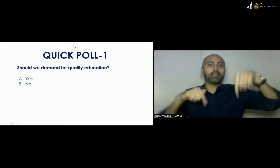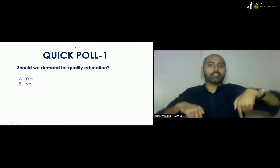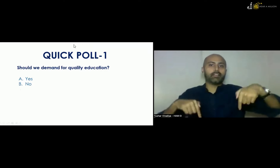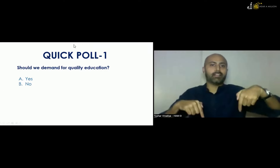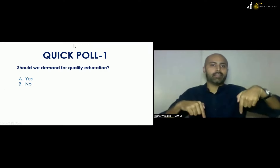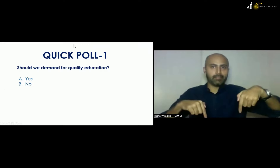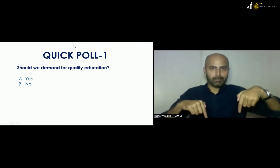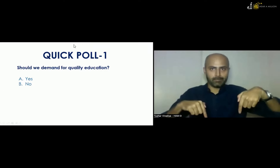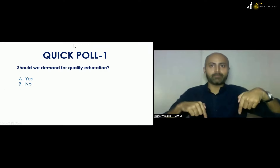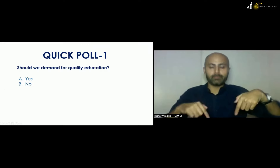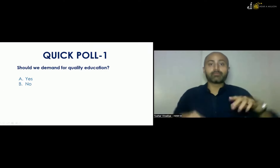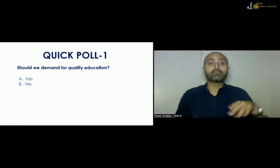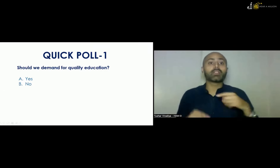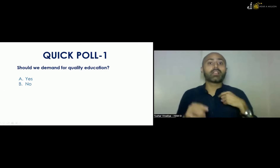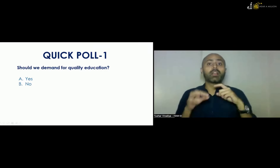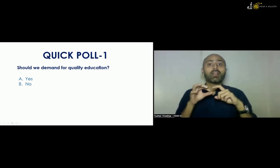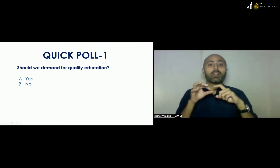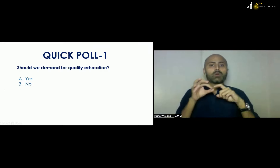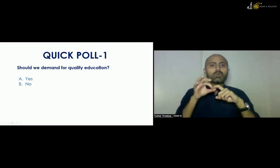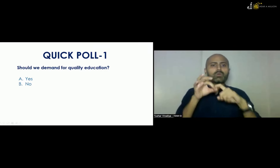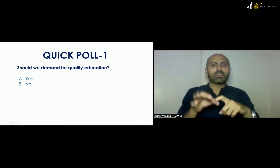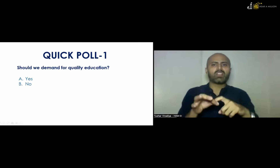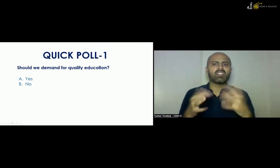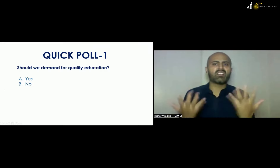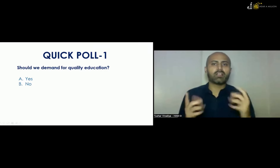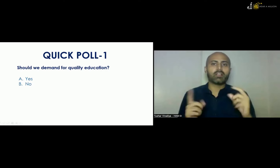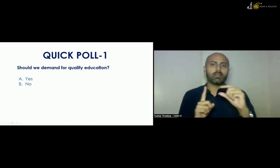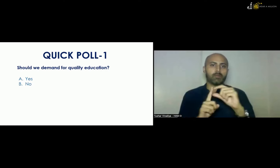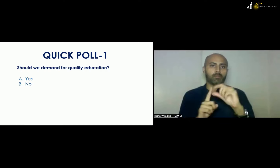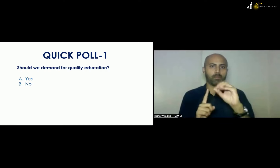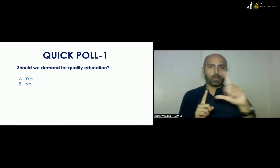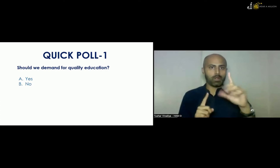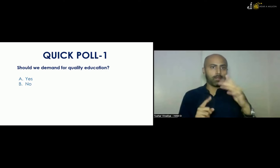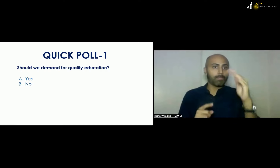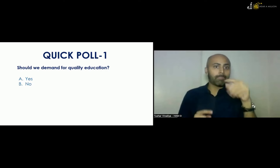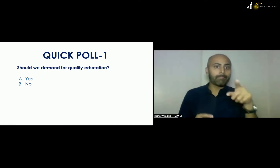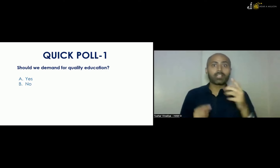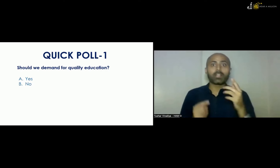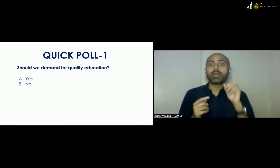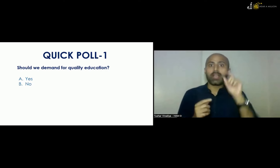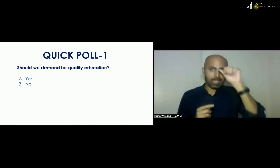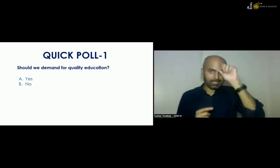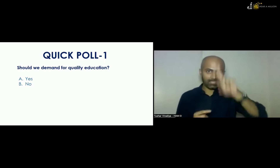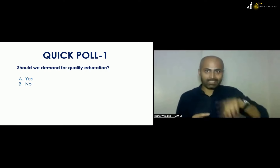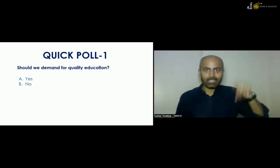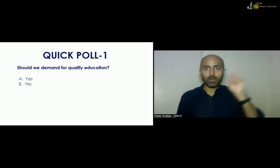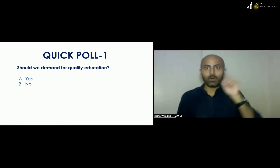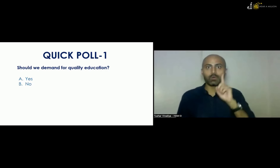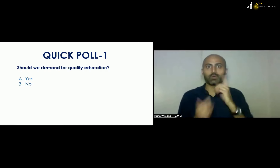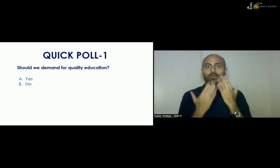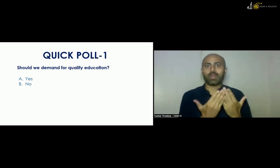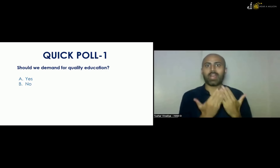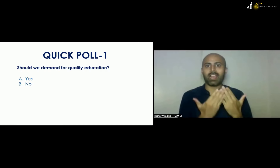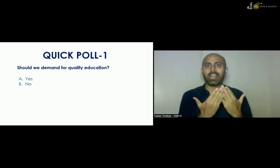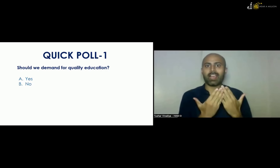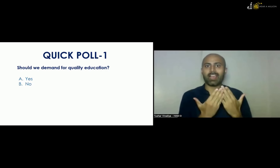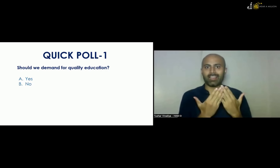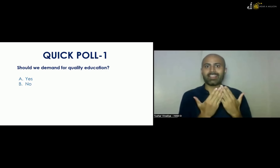we can invite him to present. So we would like to uh, ask you a question. So there is a poll